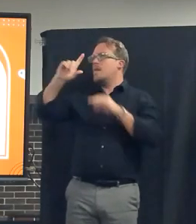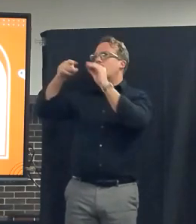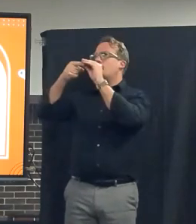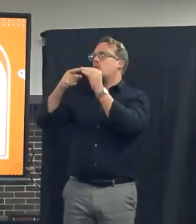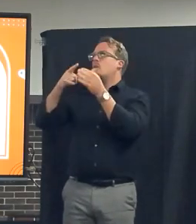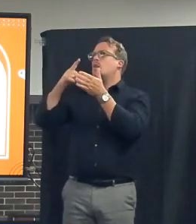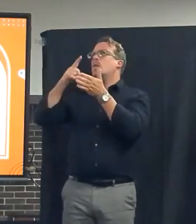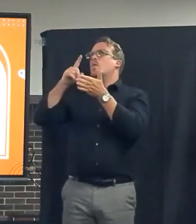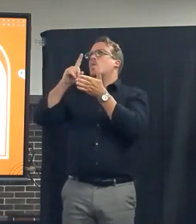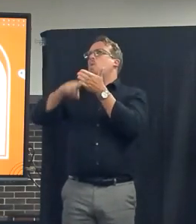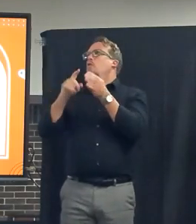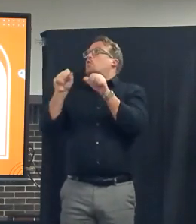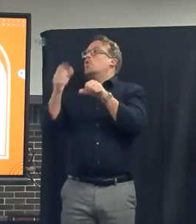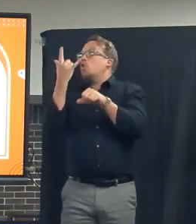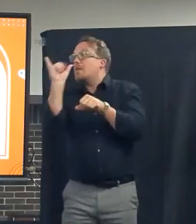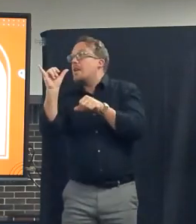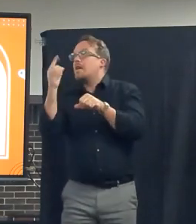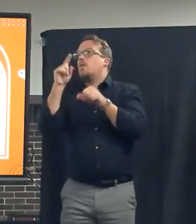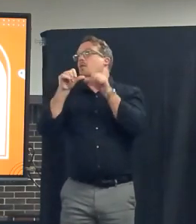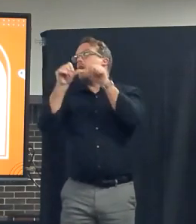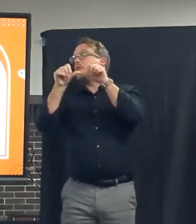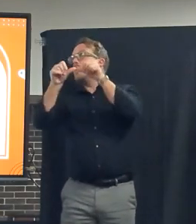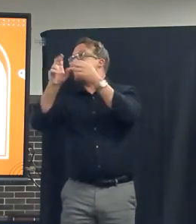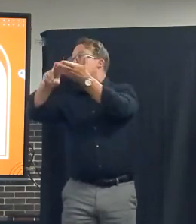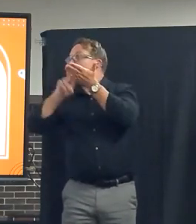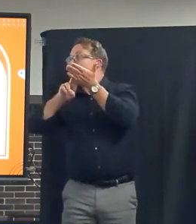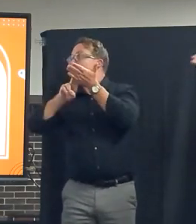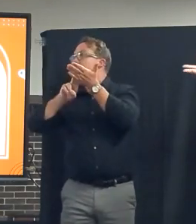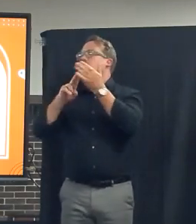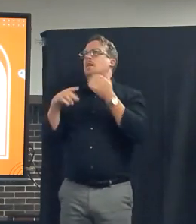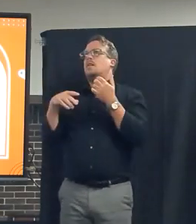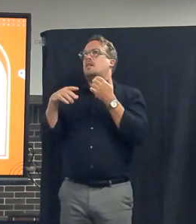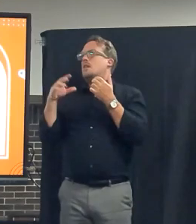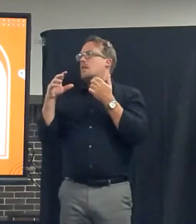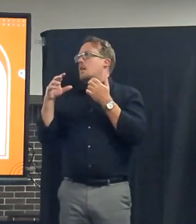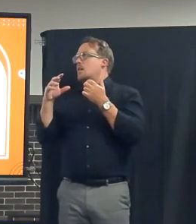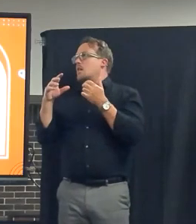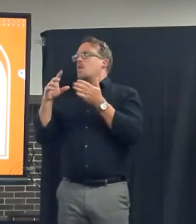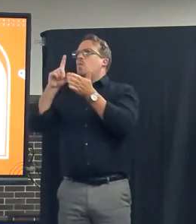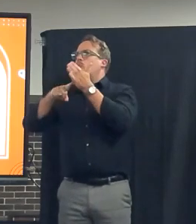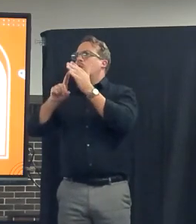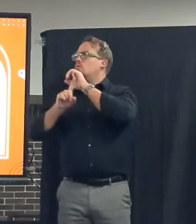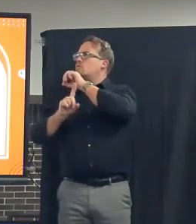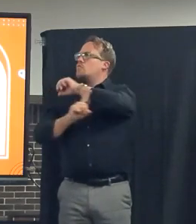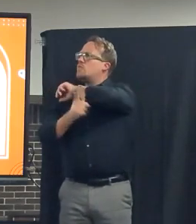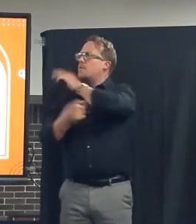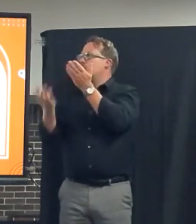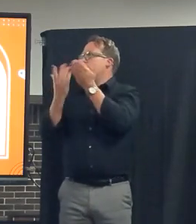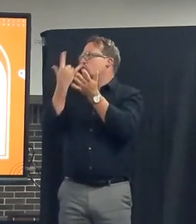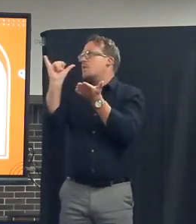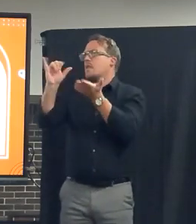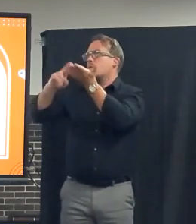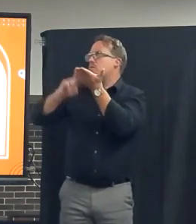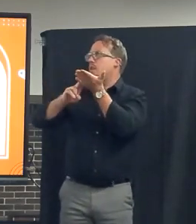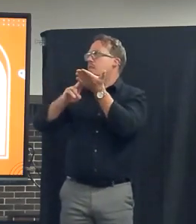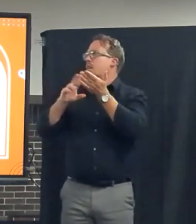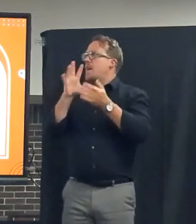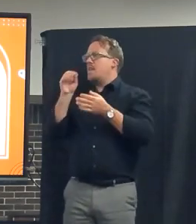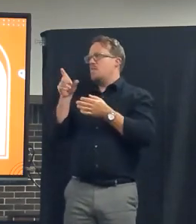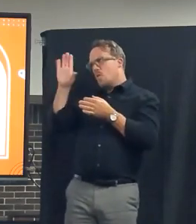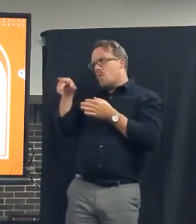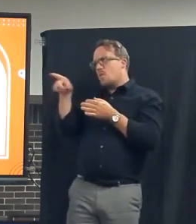ongoing contract and RFQ for those trash services would look like. I know, Kelly, you had sent a vendor and they're willing to entertain